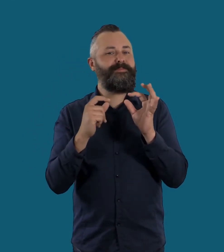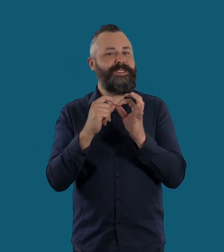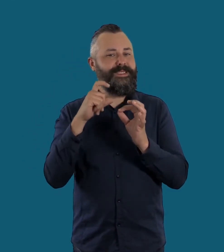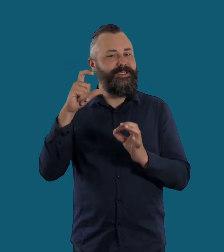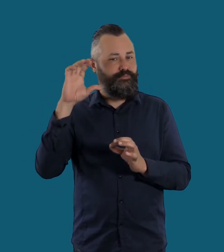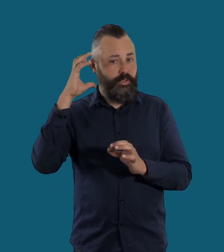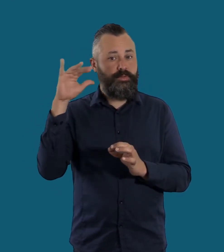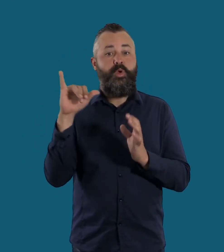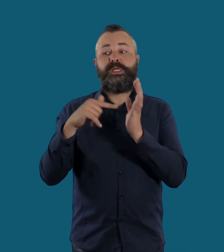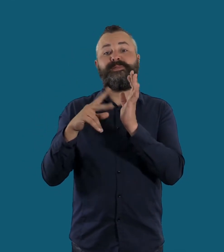channels.